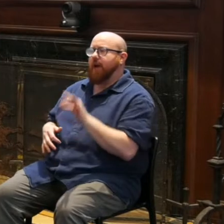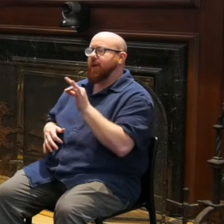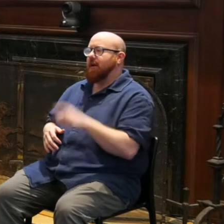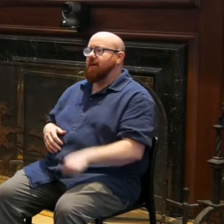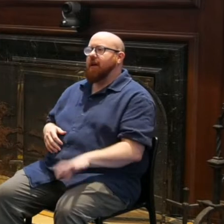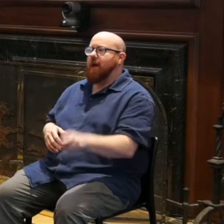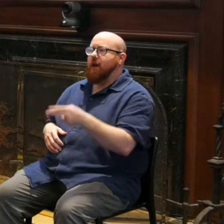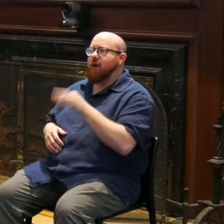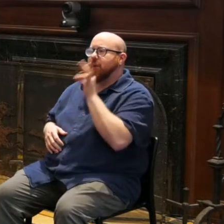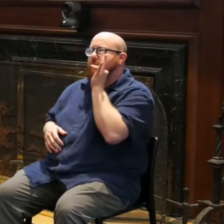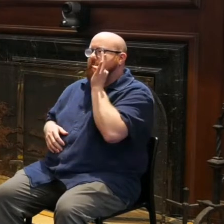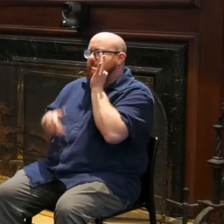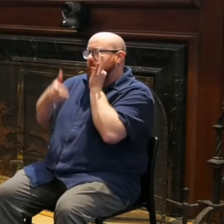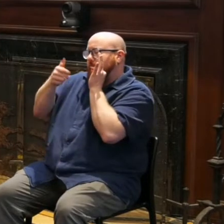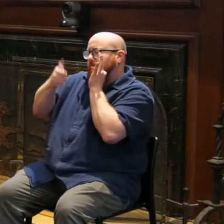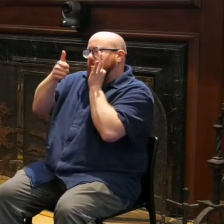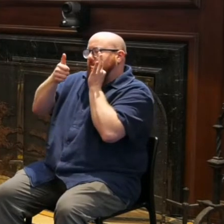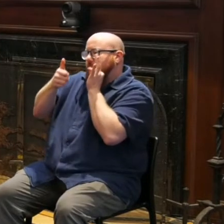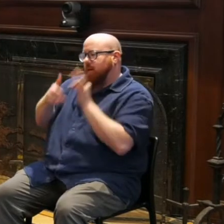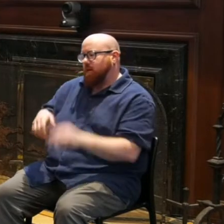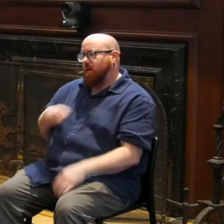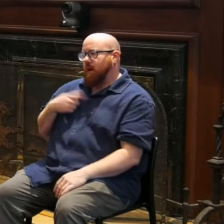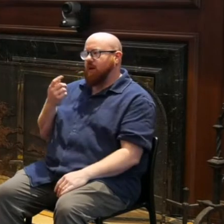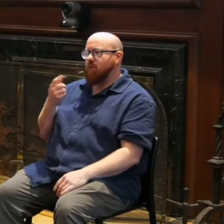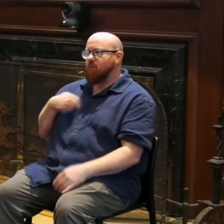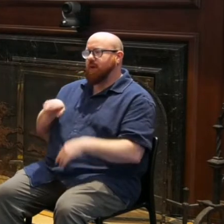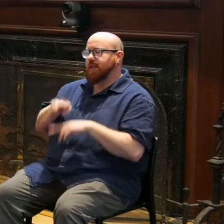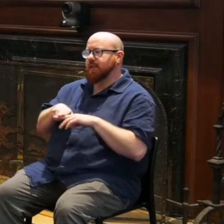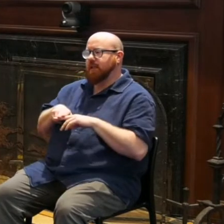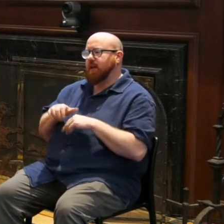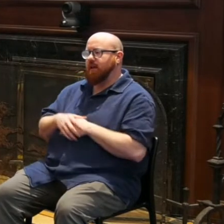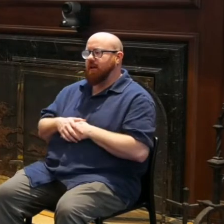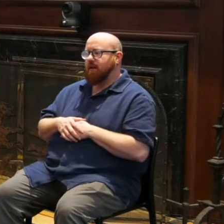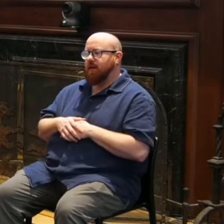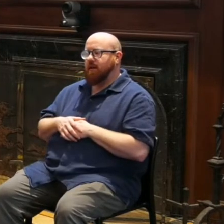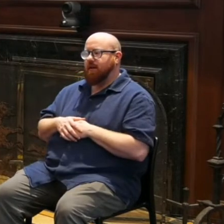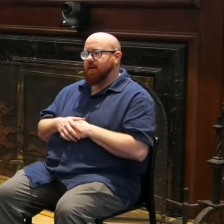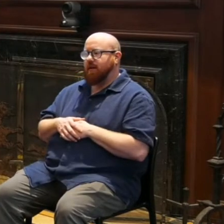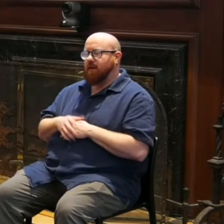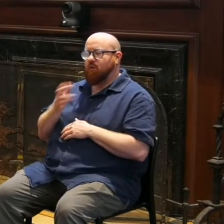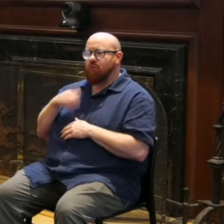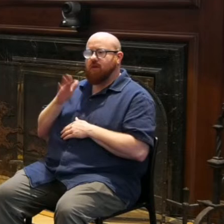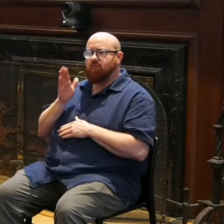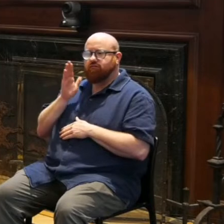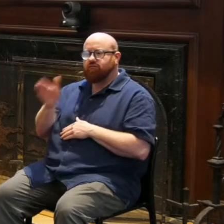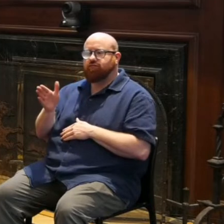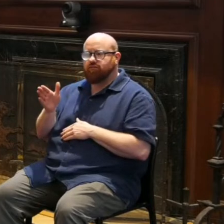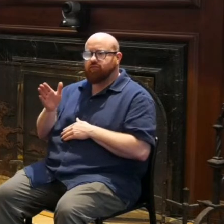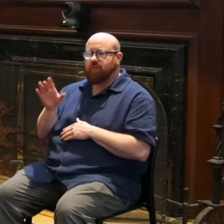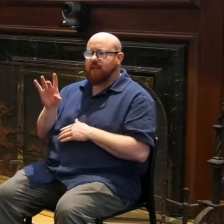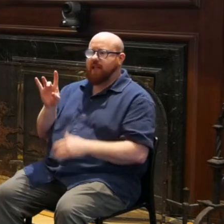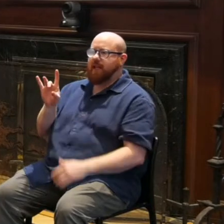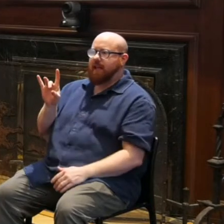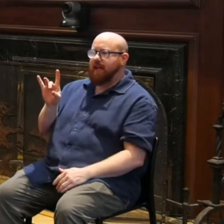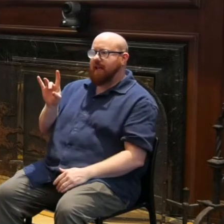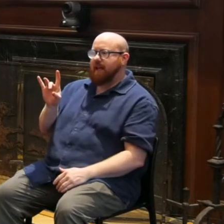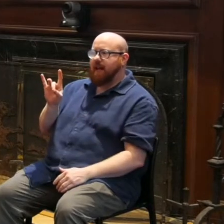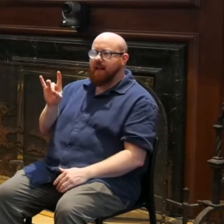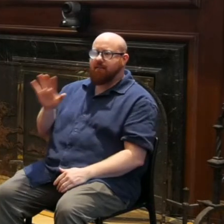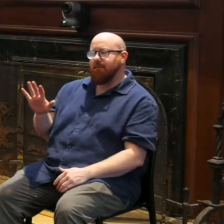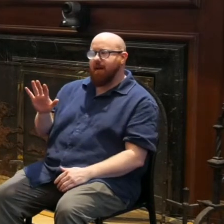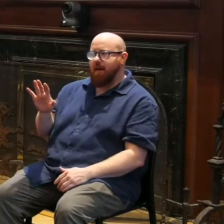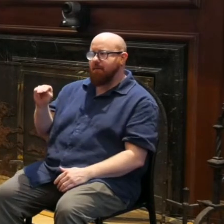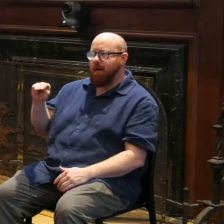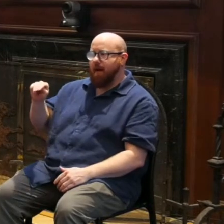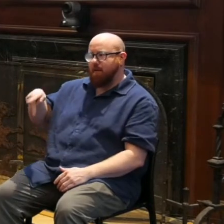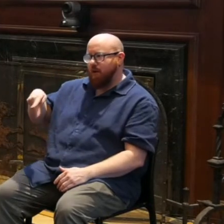cities back now. We sat there nursing two joints while heading 85 down